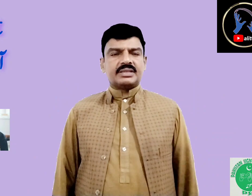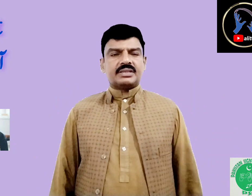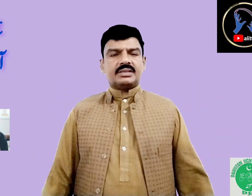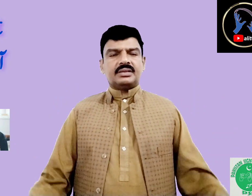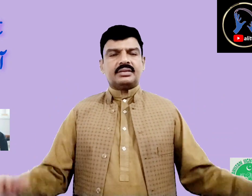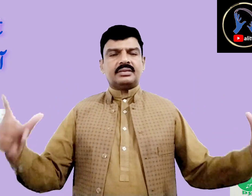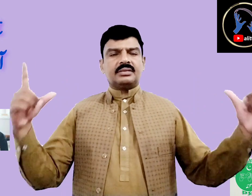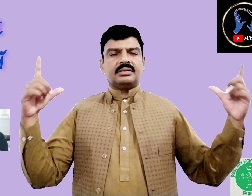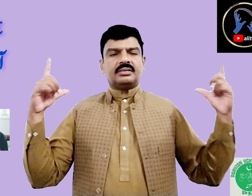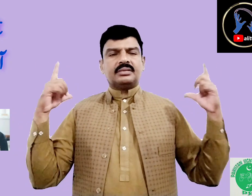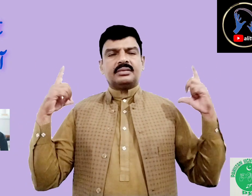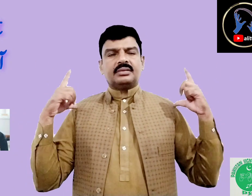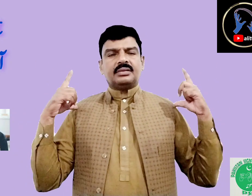rest,